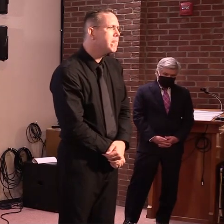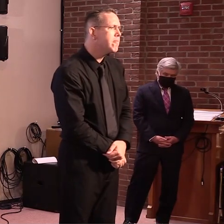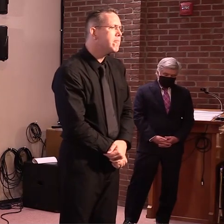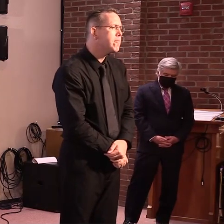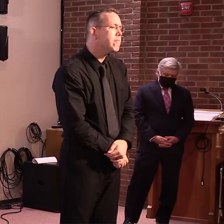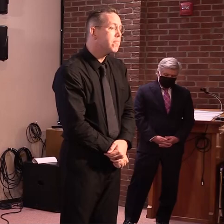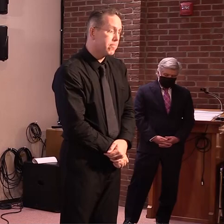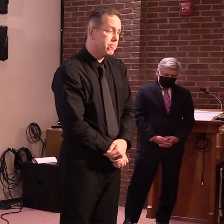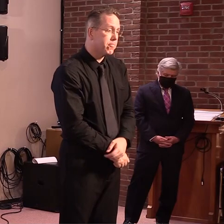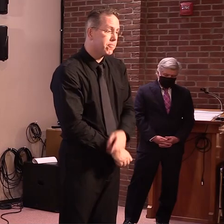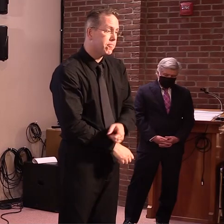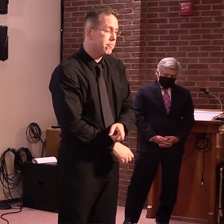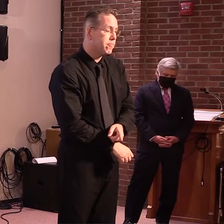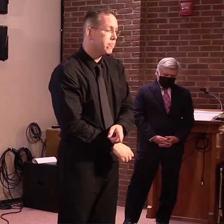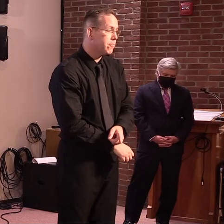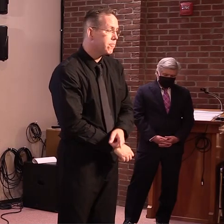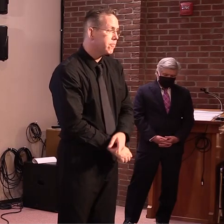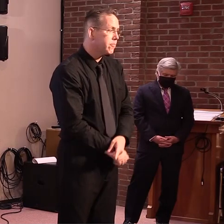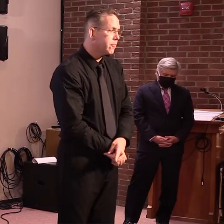Lisa, AP.